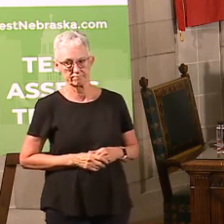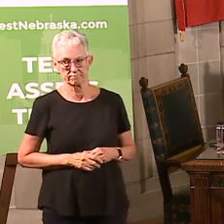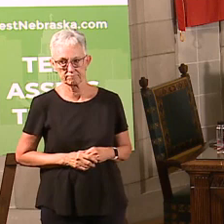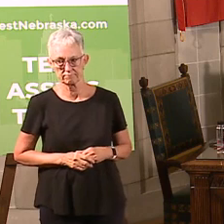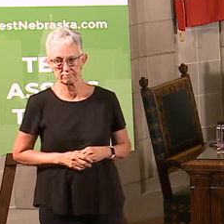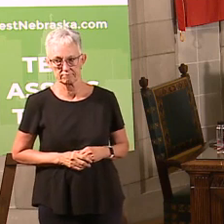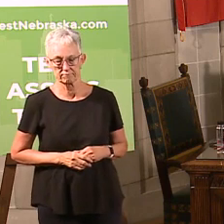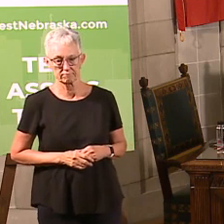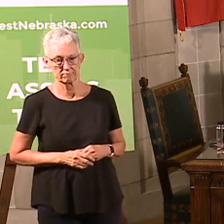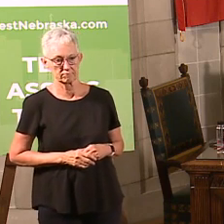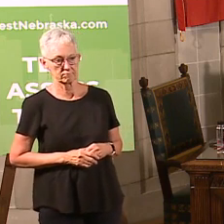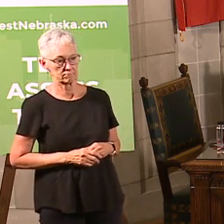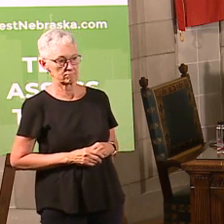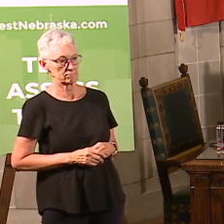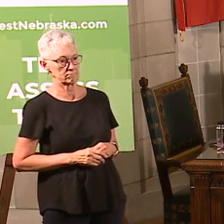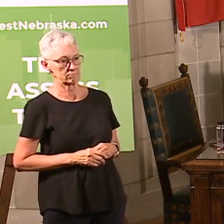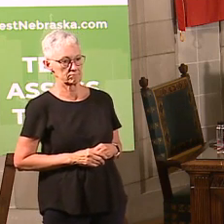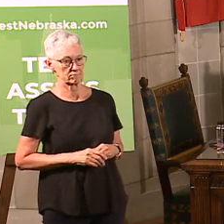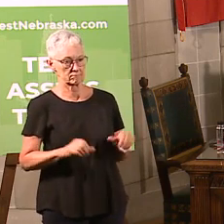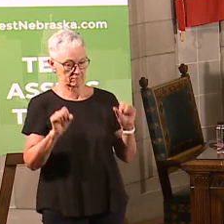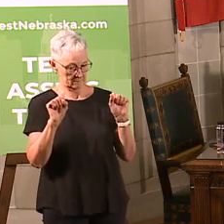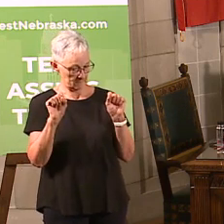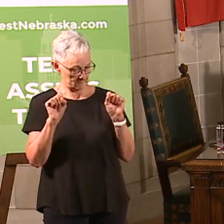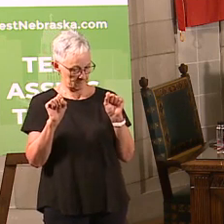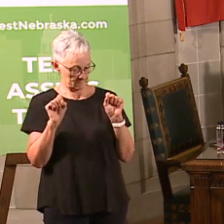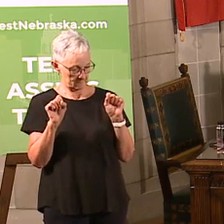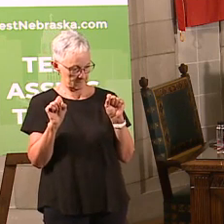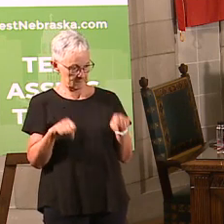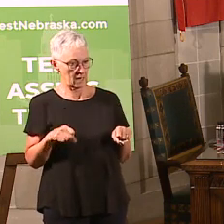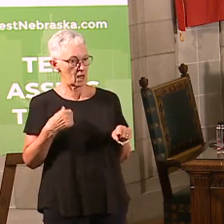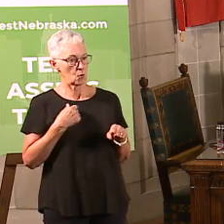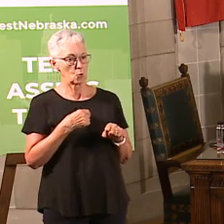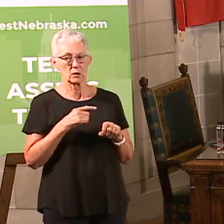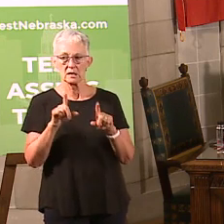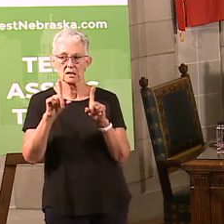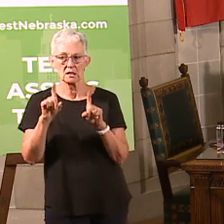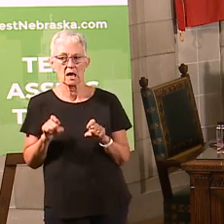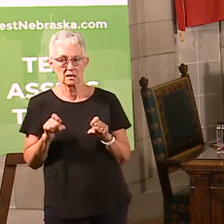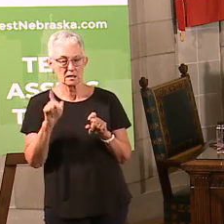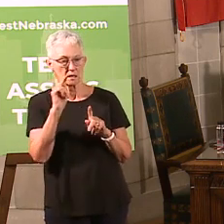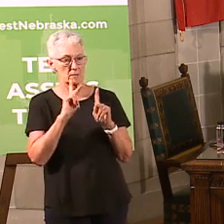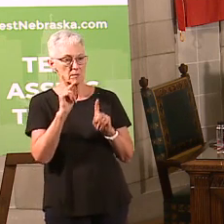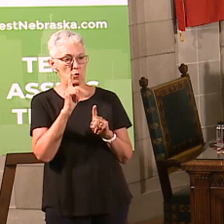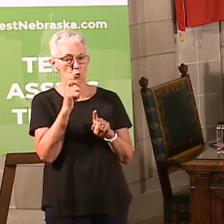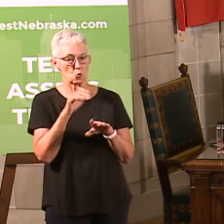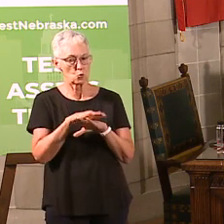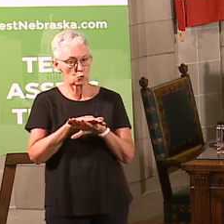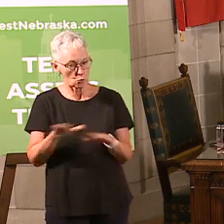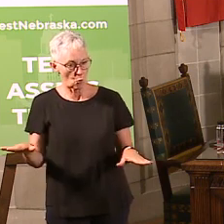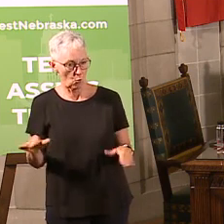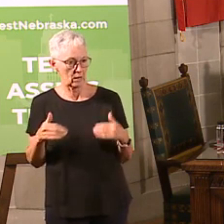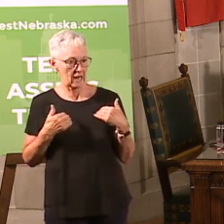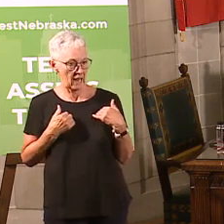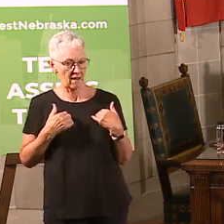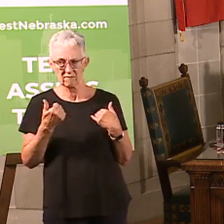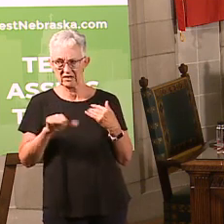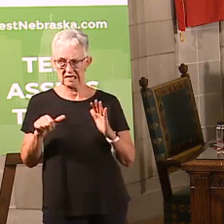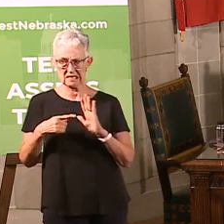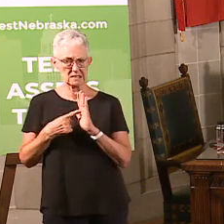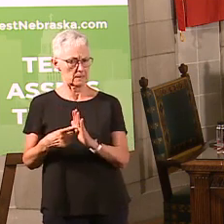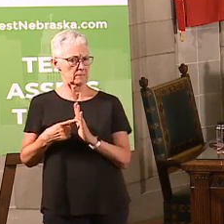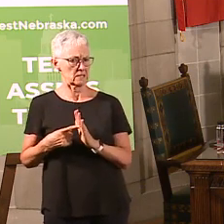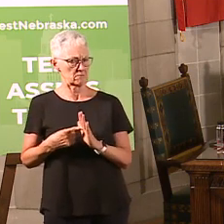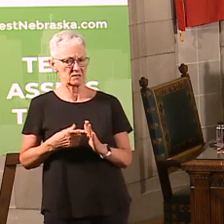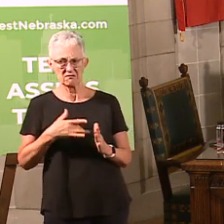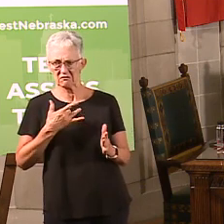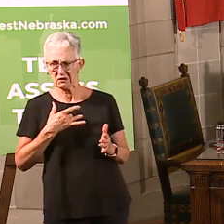testing asymptomatic people? And kind of the flip side question is that, do we have enough people who have symptoms or possible exposure to reach